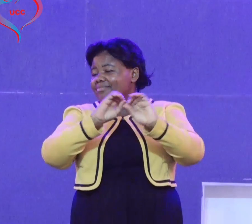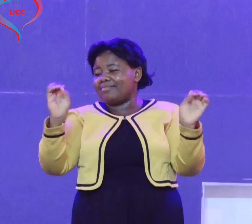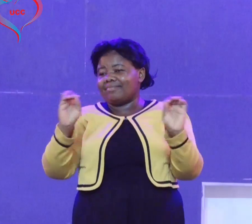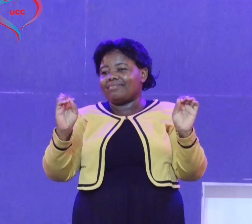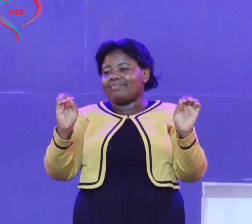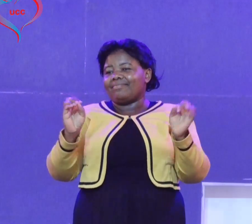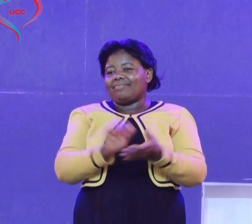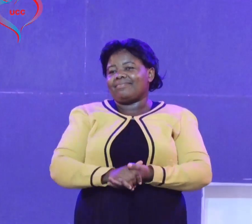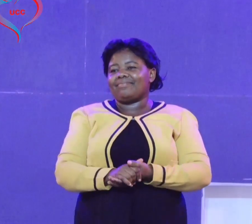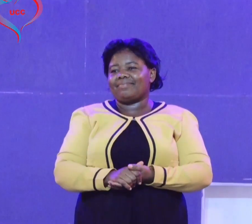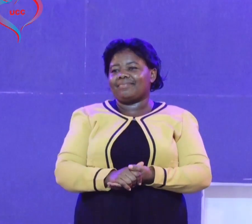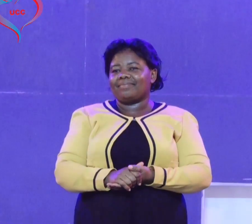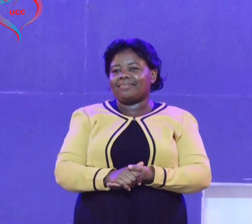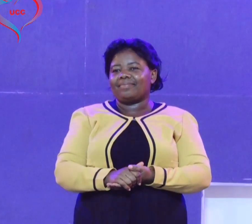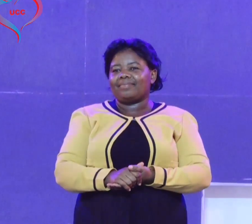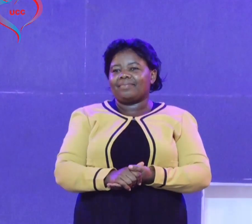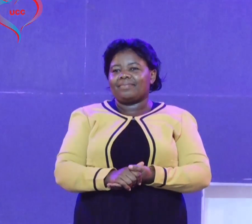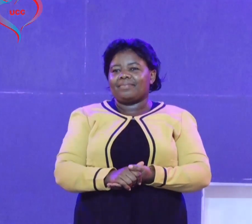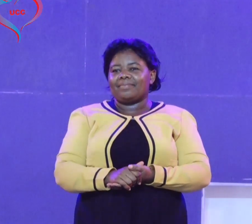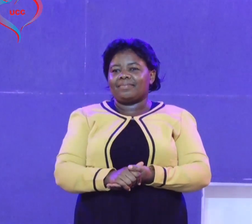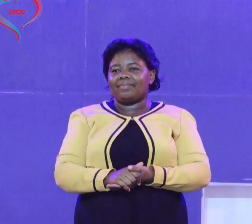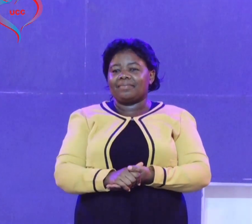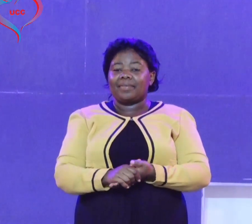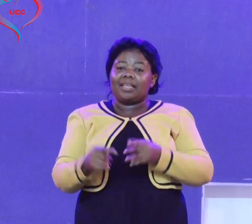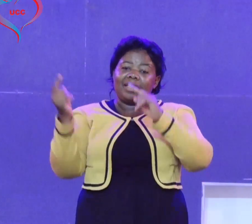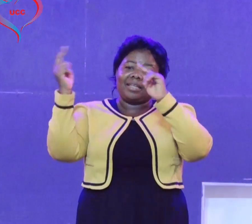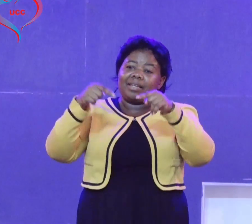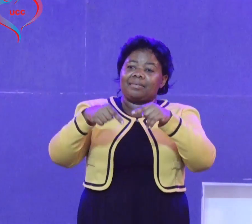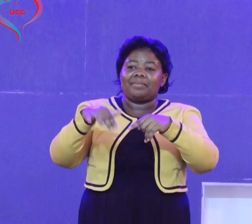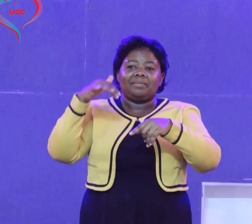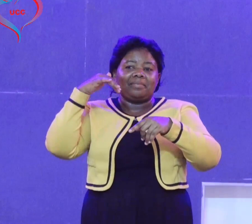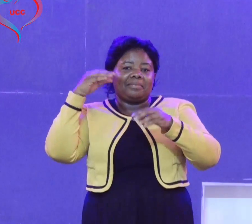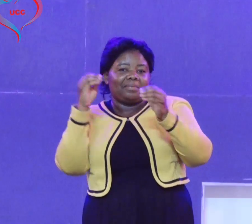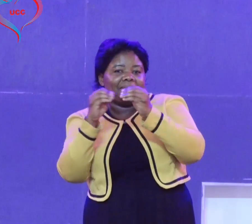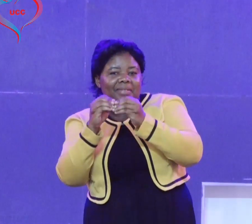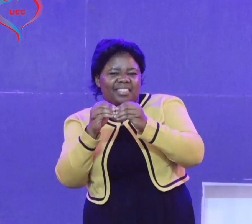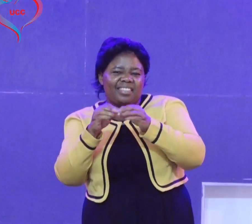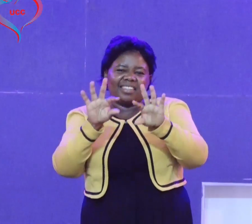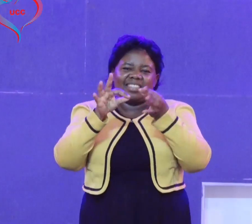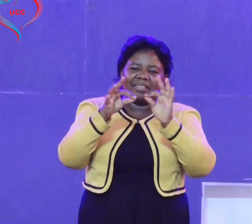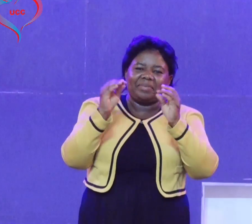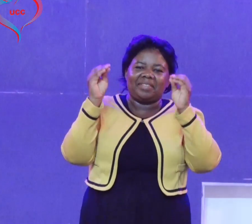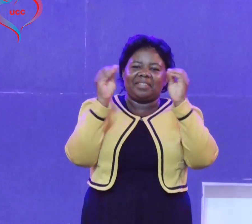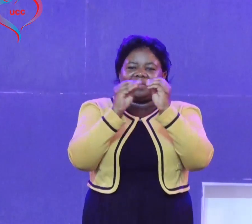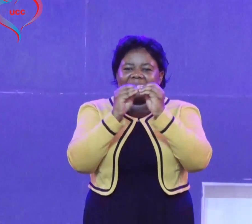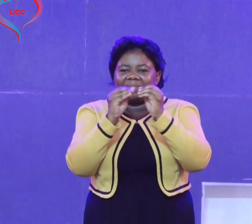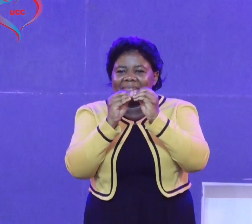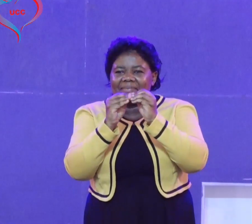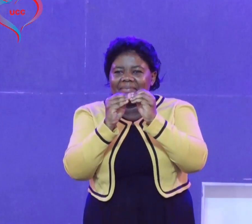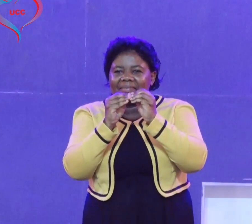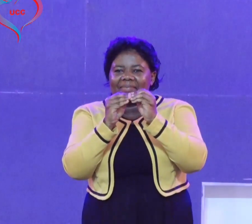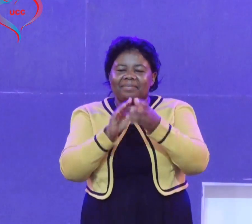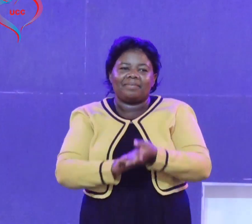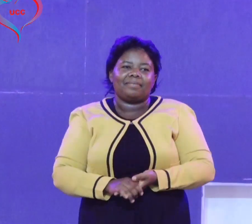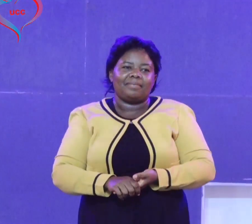I will respond to you back after my phone. Nyinza okujoba nze mu meeting tulinayo meeting abavunuzi. I can come in maybe now meeting